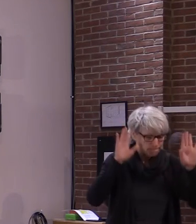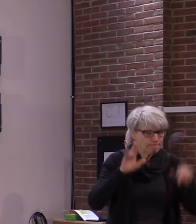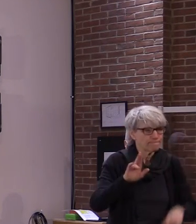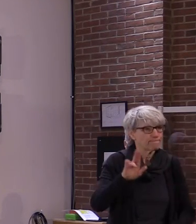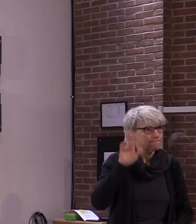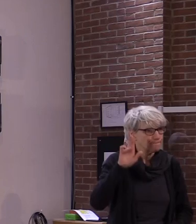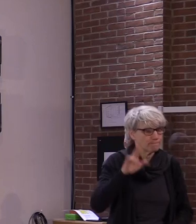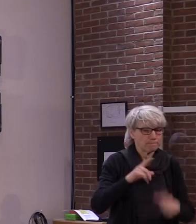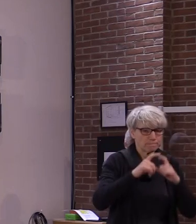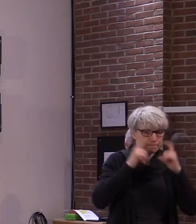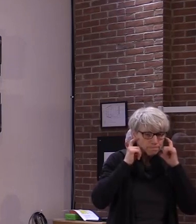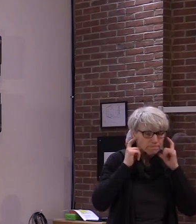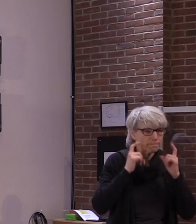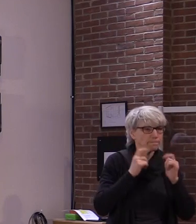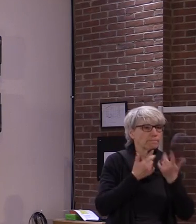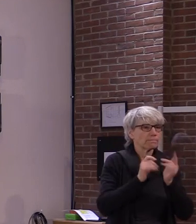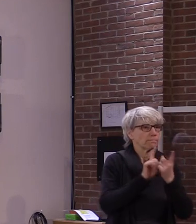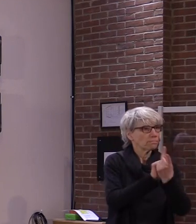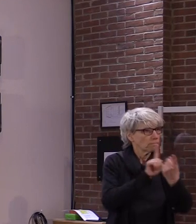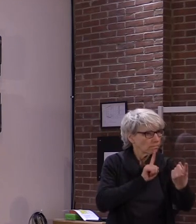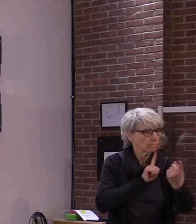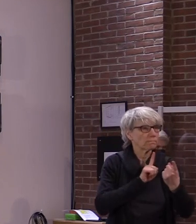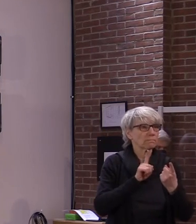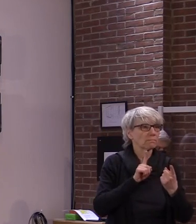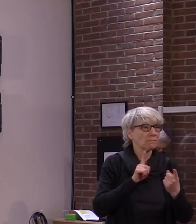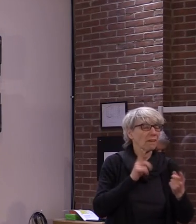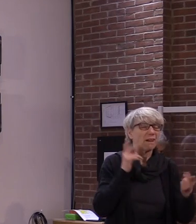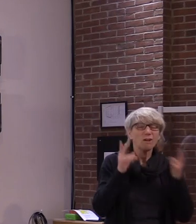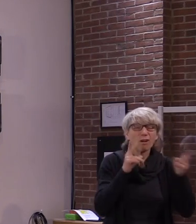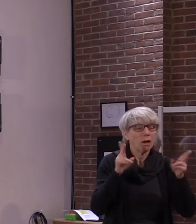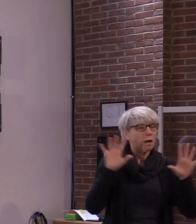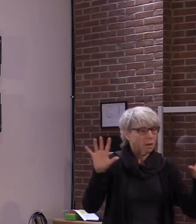to distancing, avoiding crowds, and wearing masks especially.